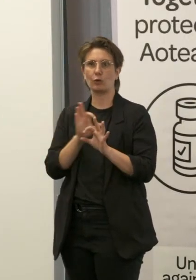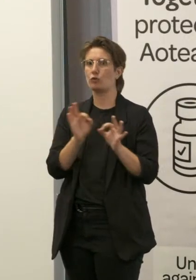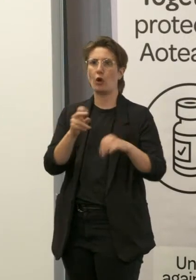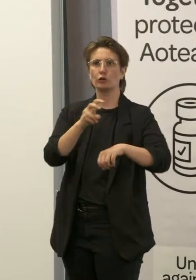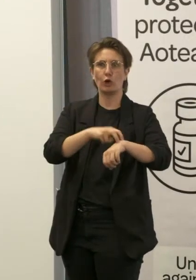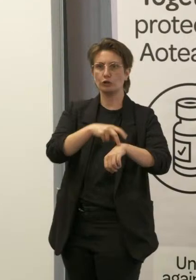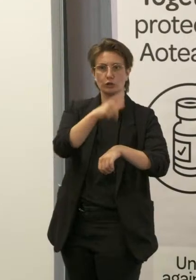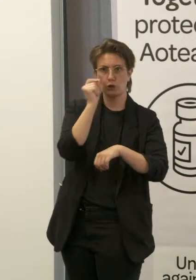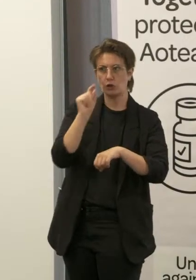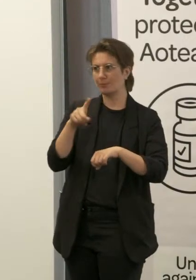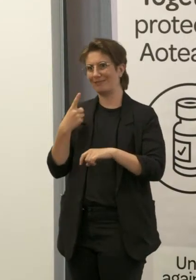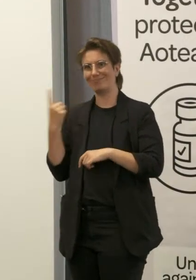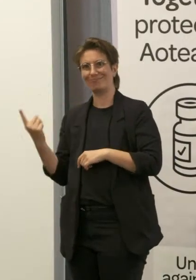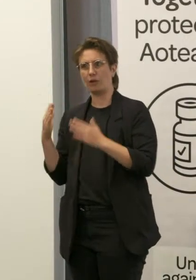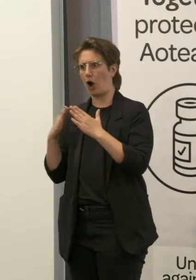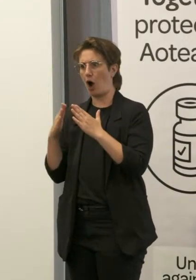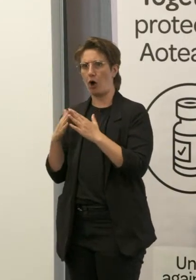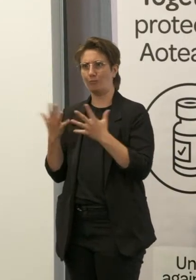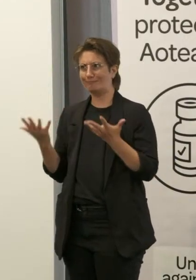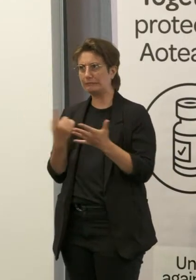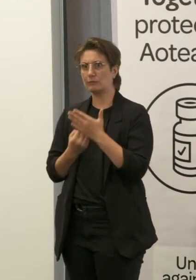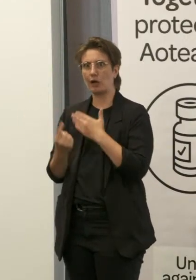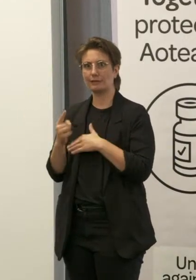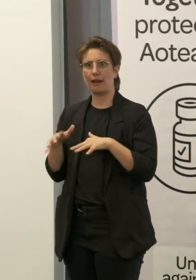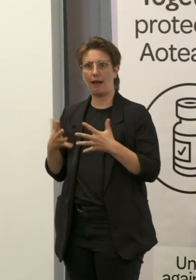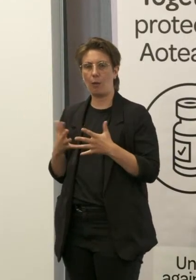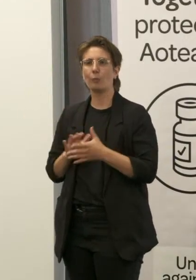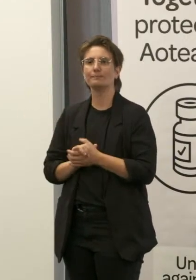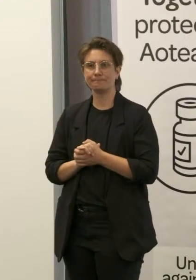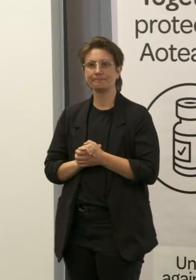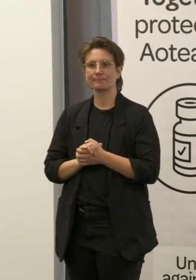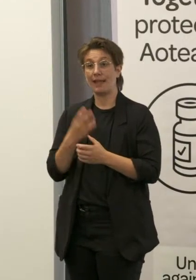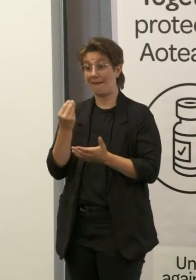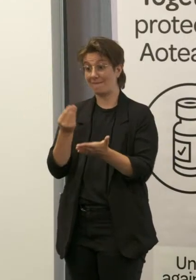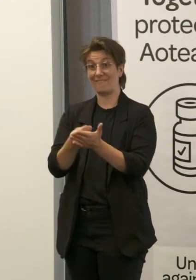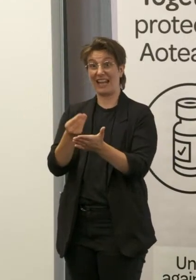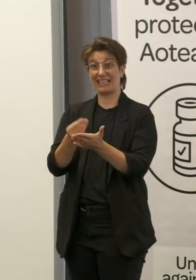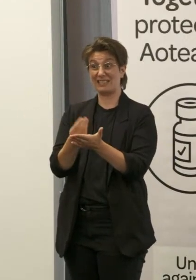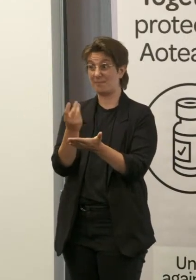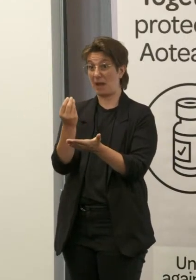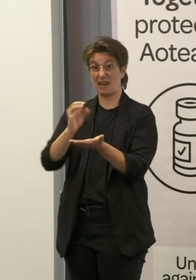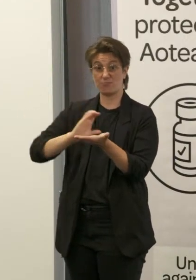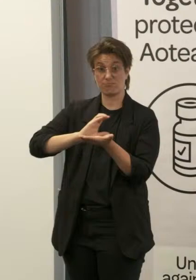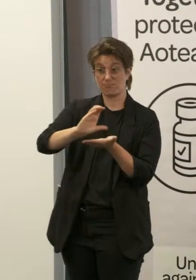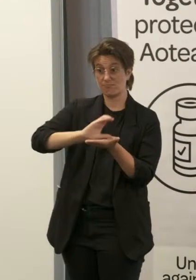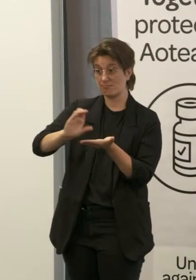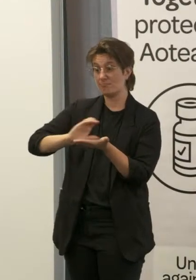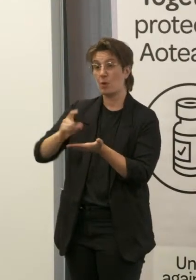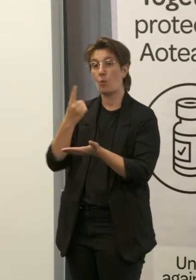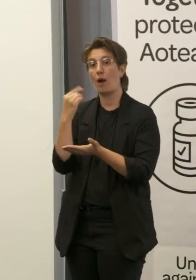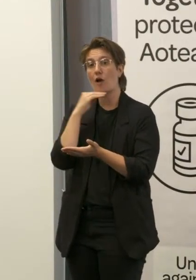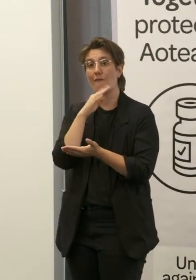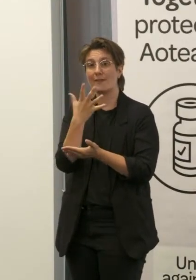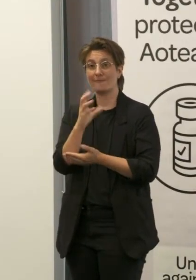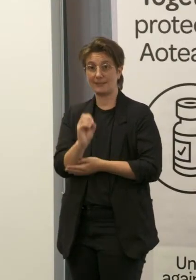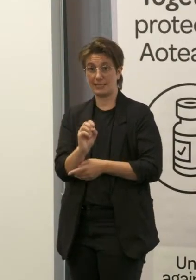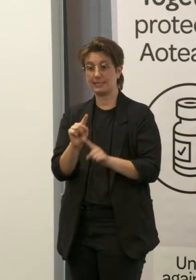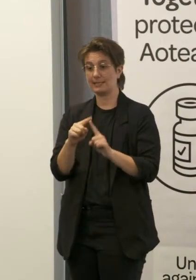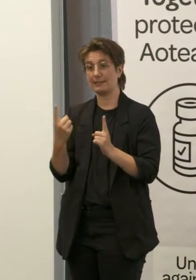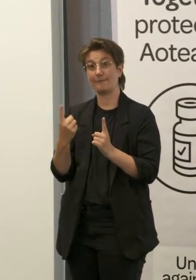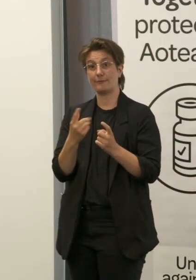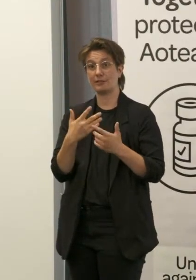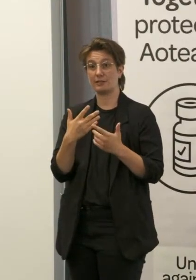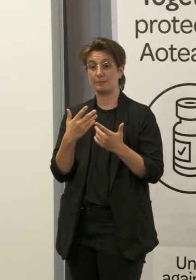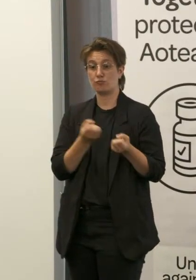the health response and the welfare needs. We've funded 150 providers throughout the country. Out of those providers,